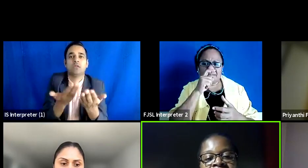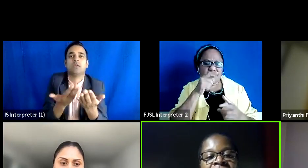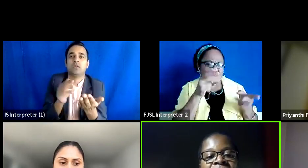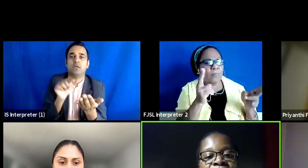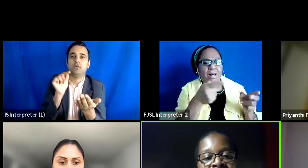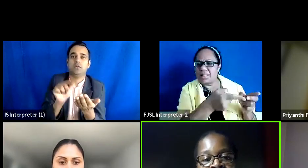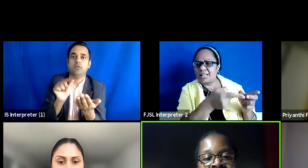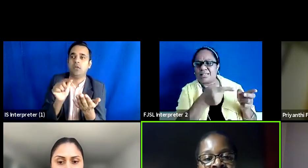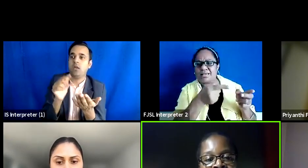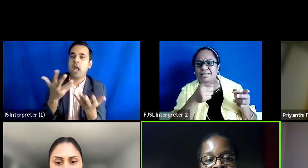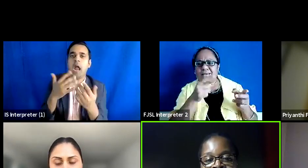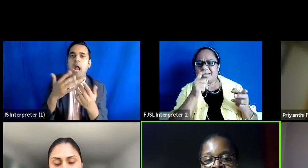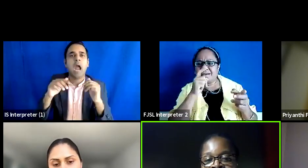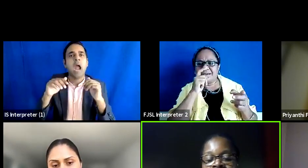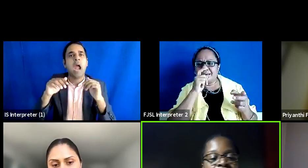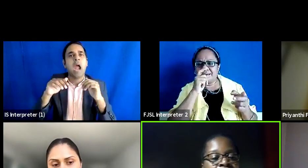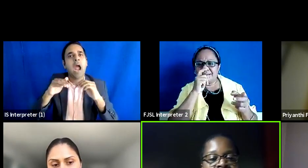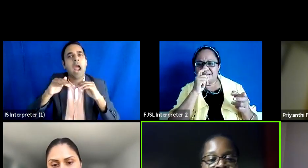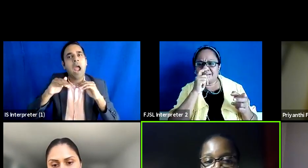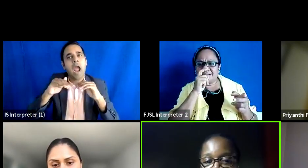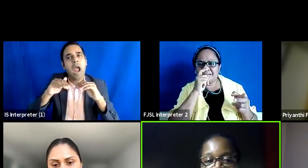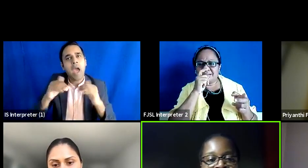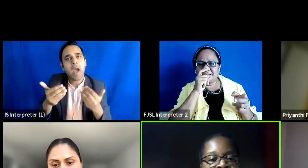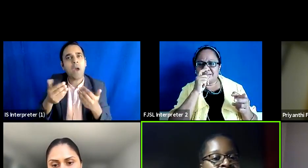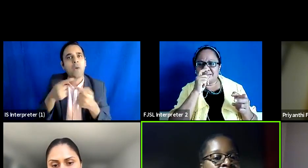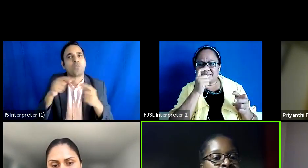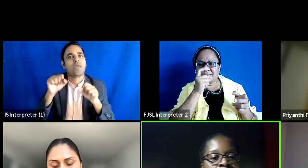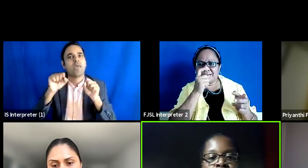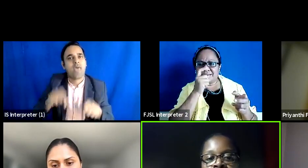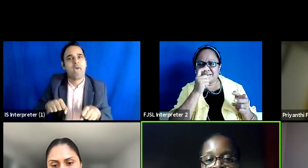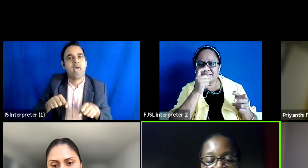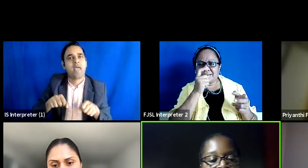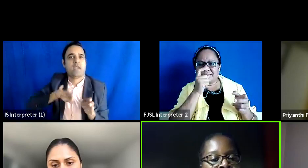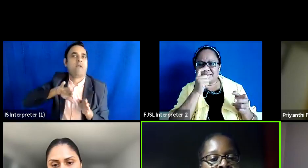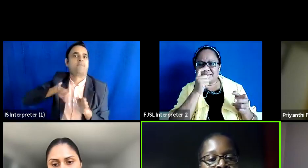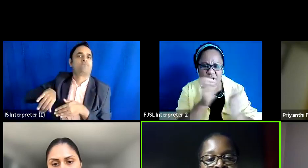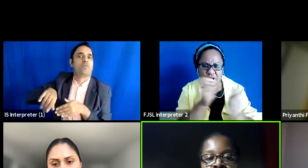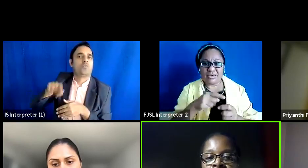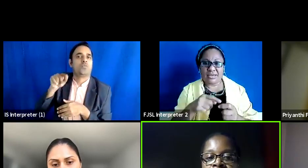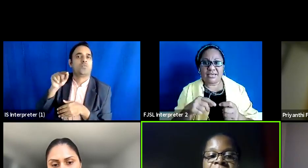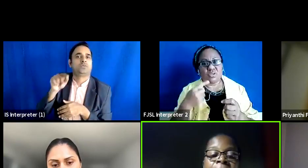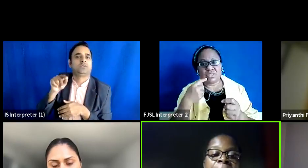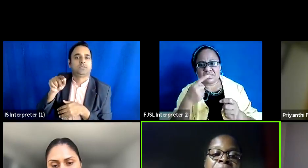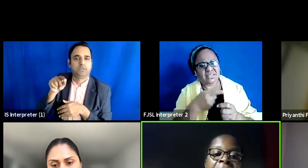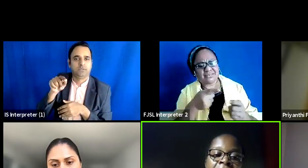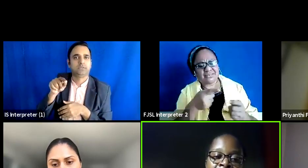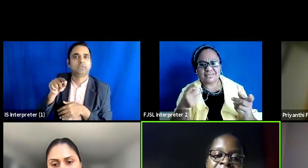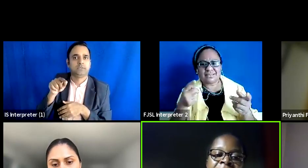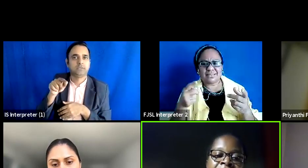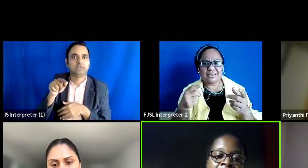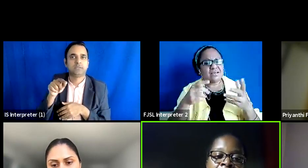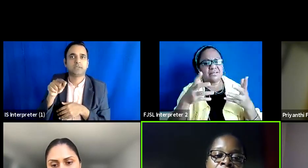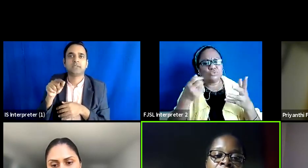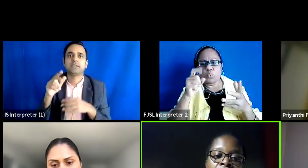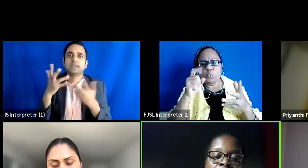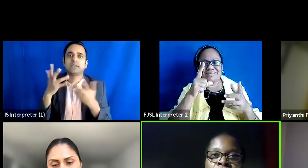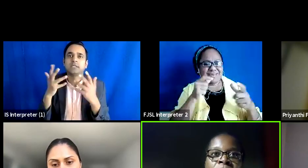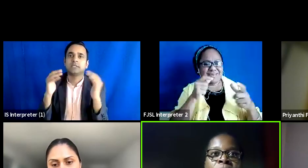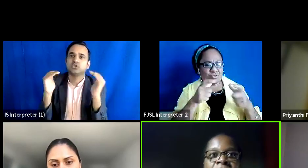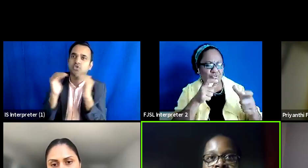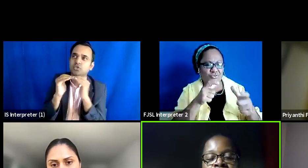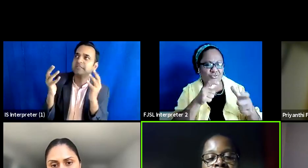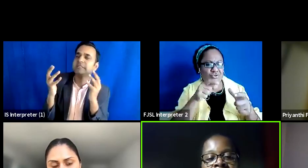and which is justified as a natural event which was beyond the control, then I see